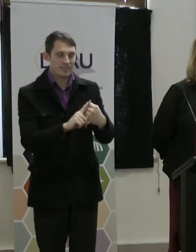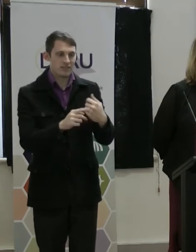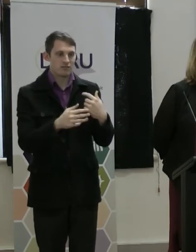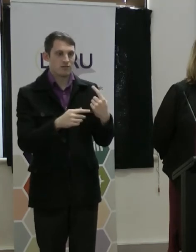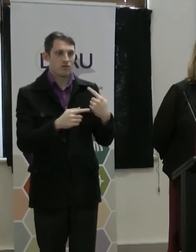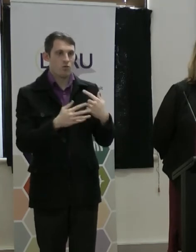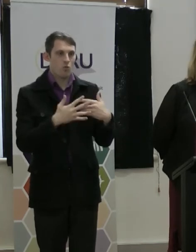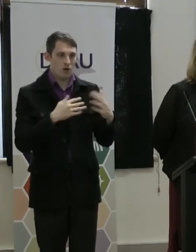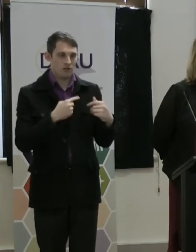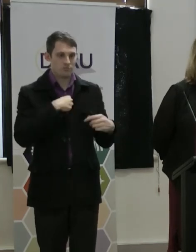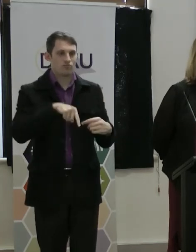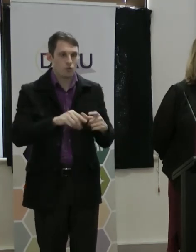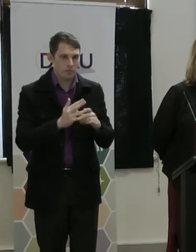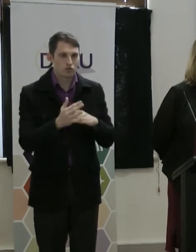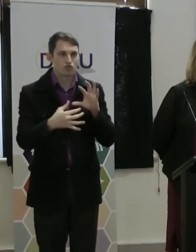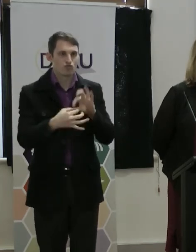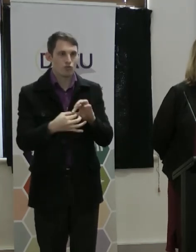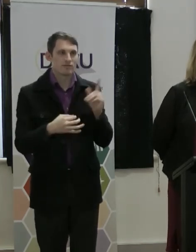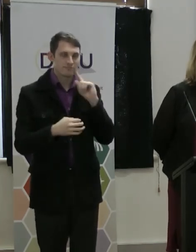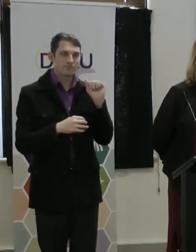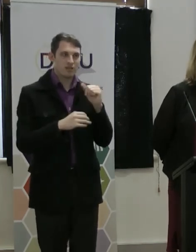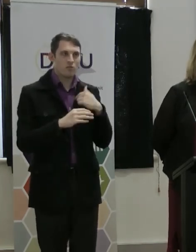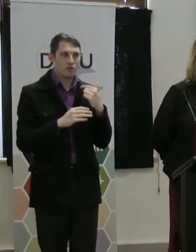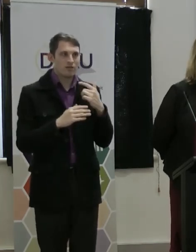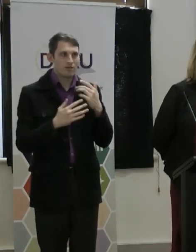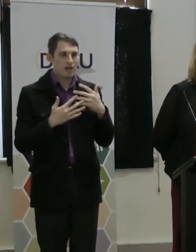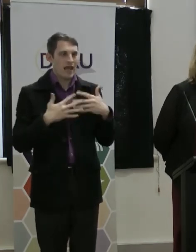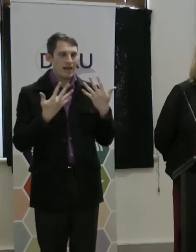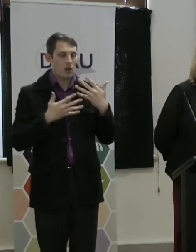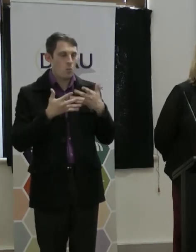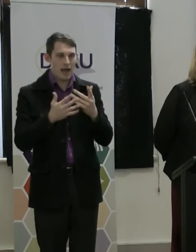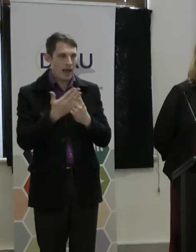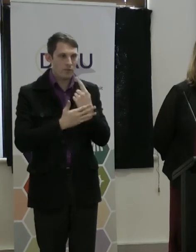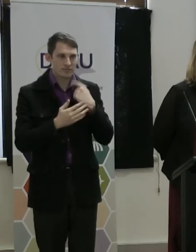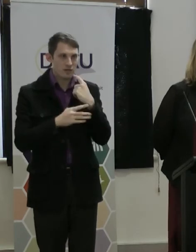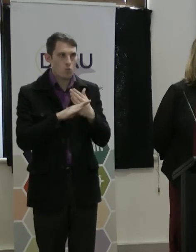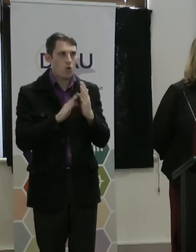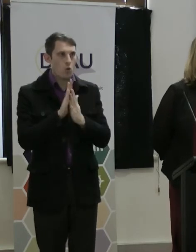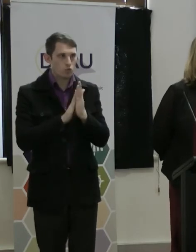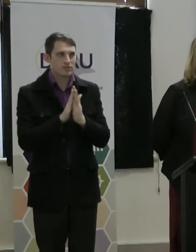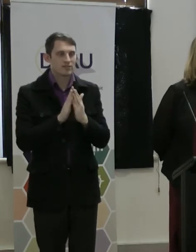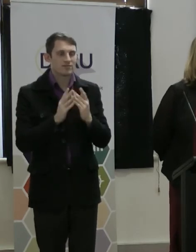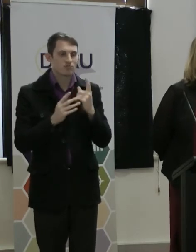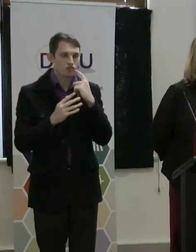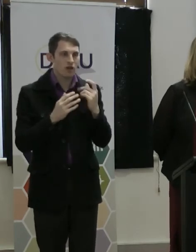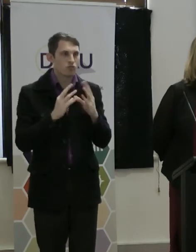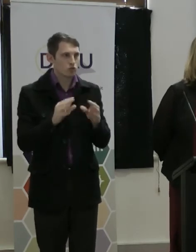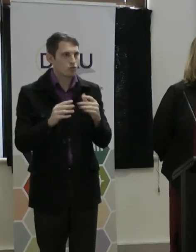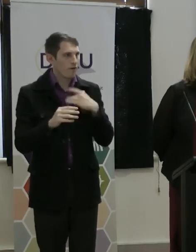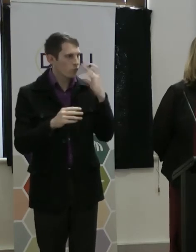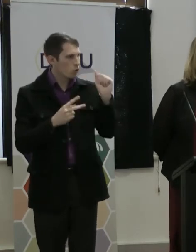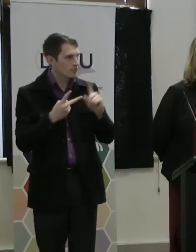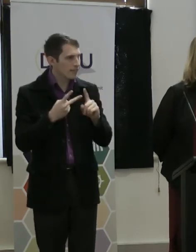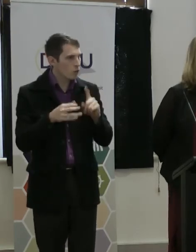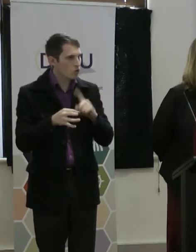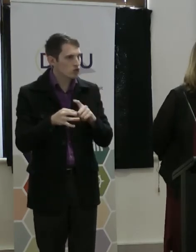advocate, whether they're the participant, whomever it is, we'll work directly with that person to get a resolution. And now I've forgotten what your second